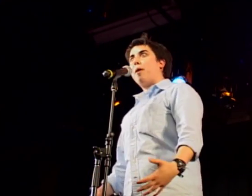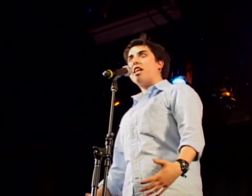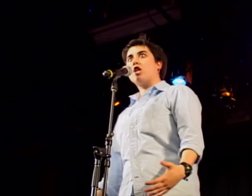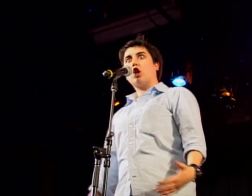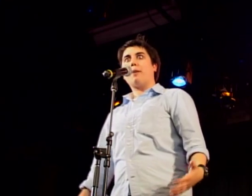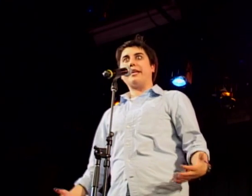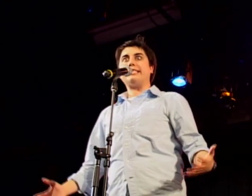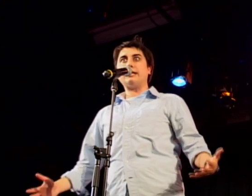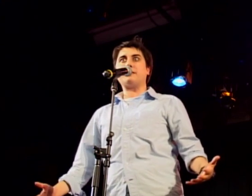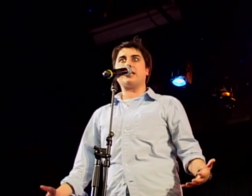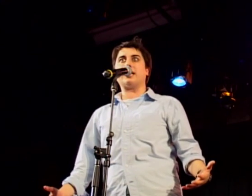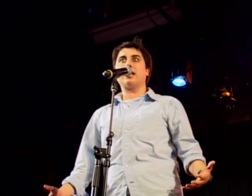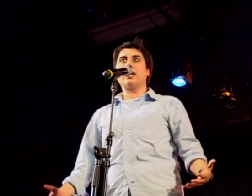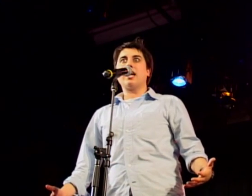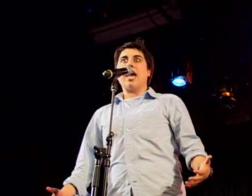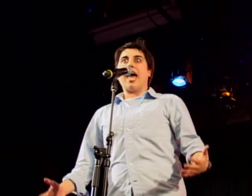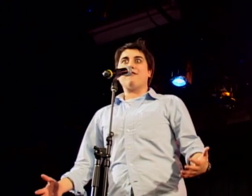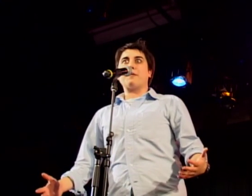This is